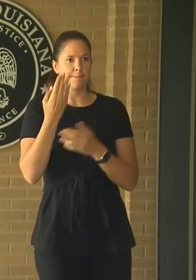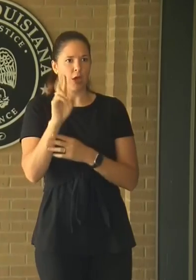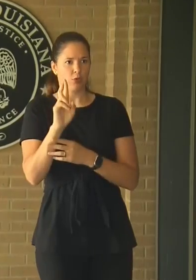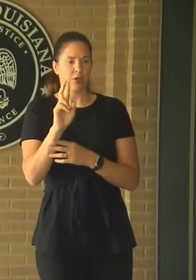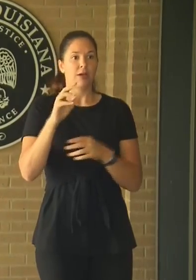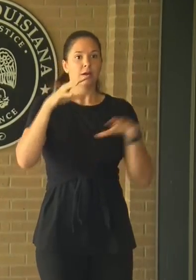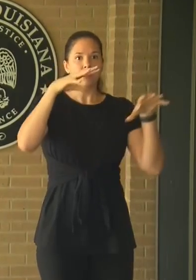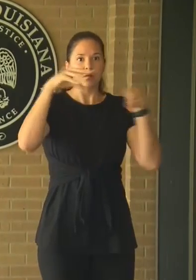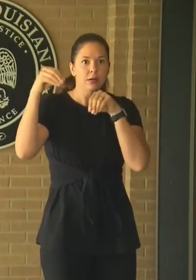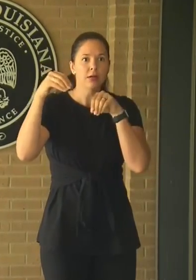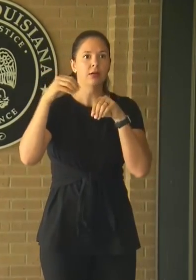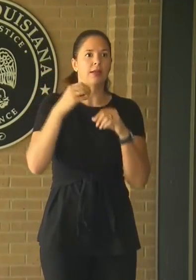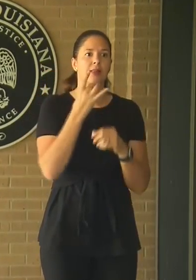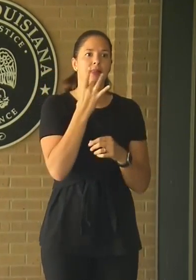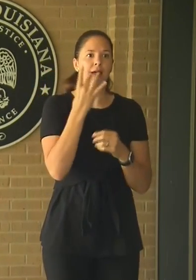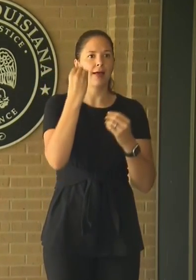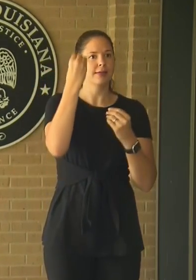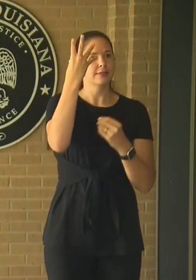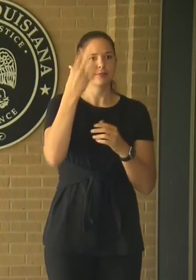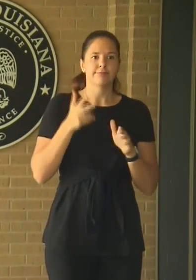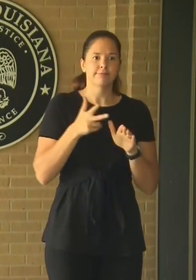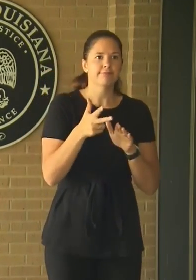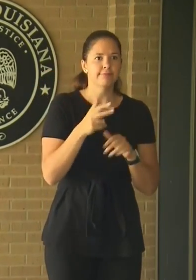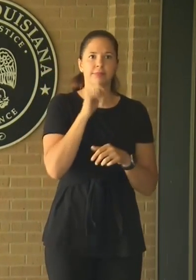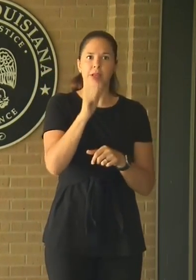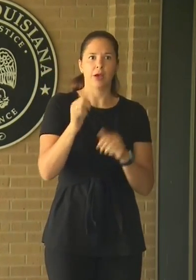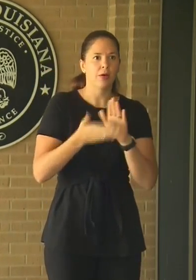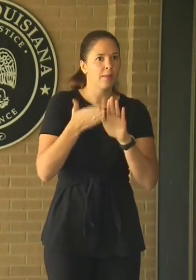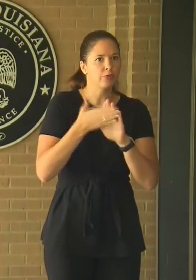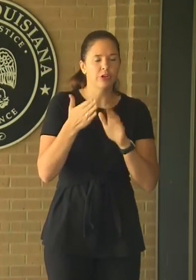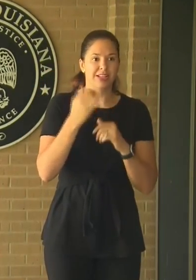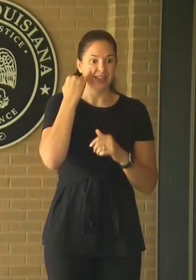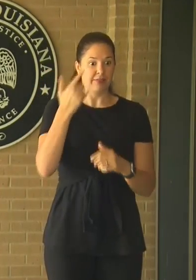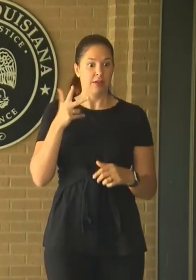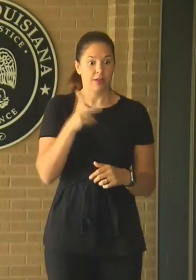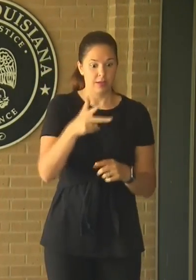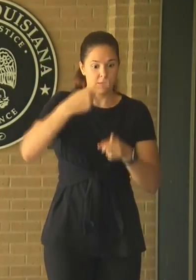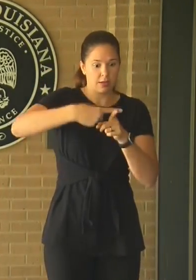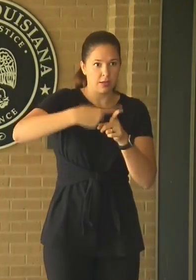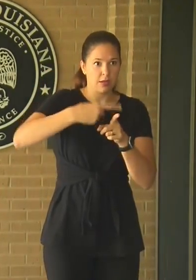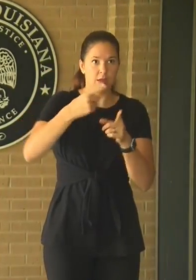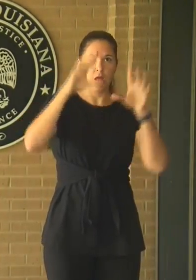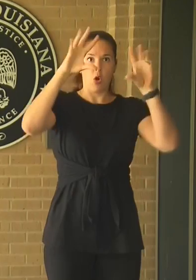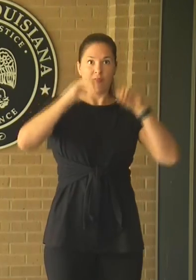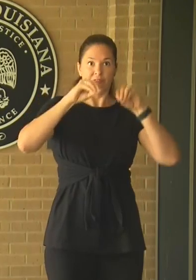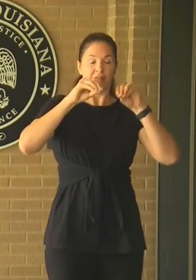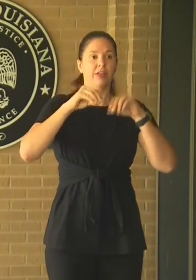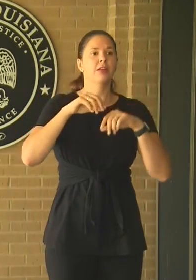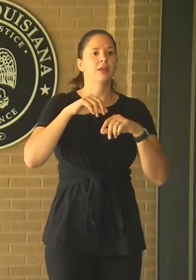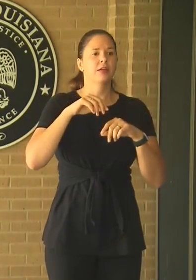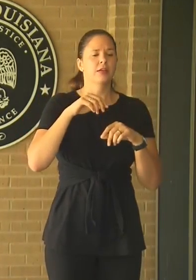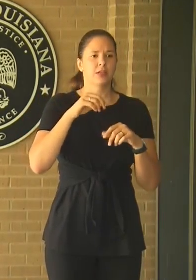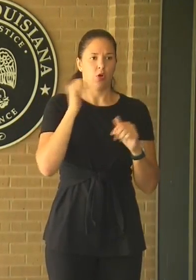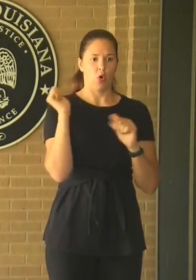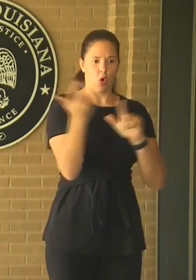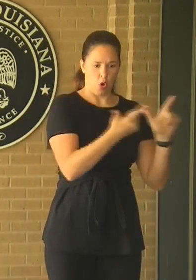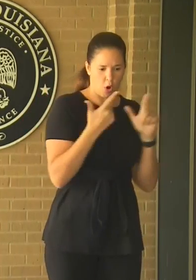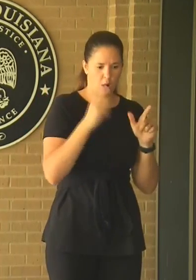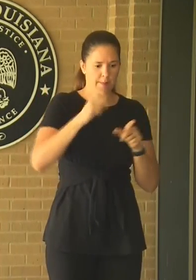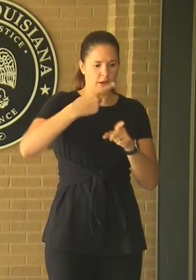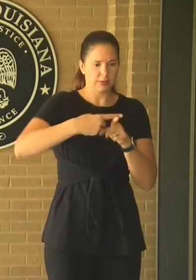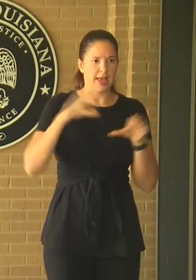light signals are not operating. If you come to an intersection where signals are out, everyone is to treat that intersection